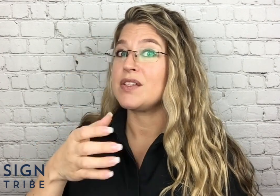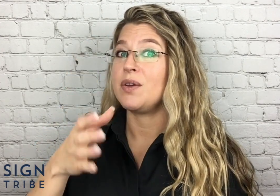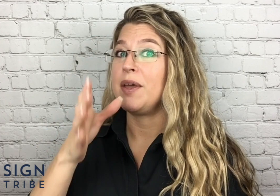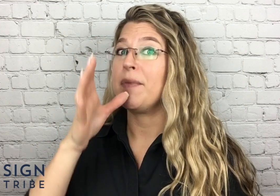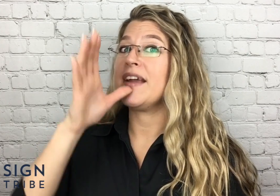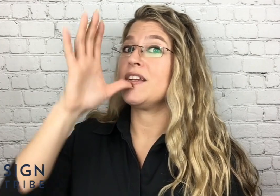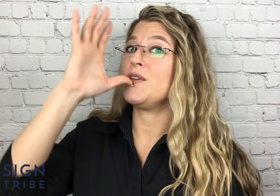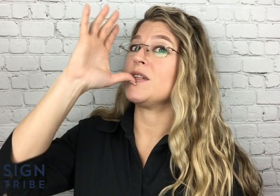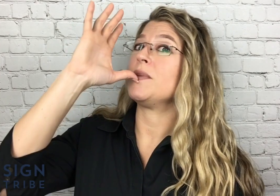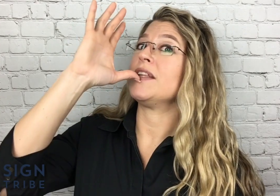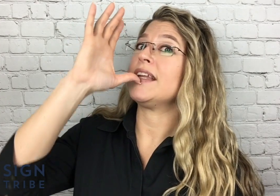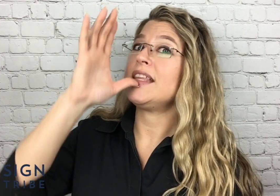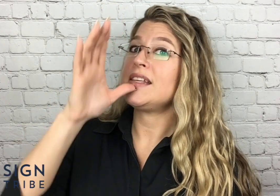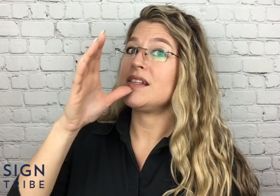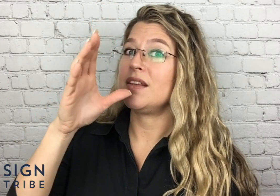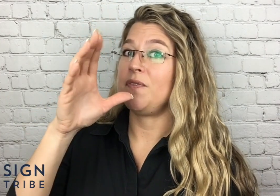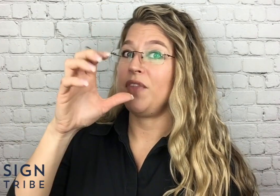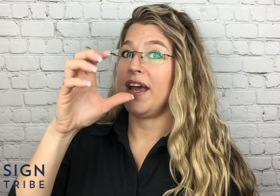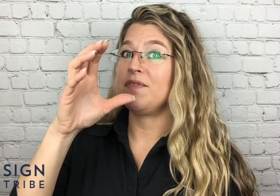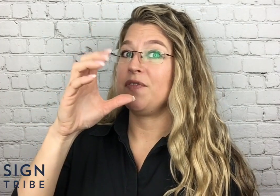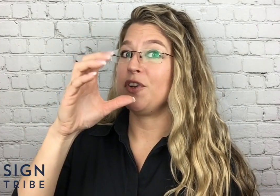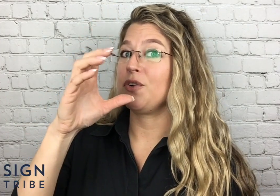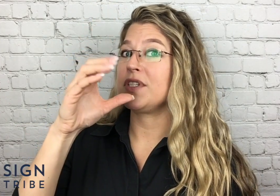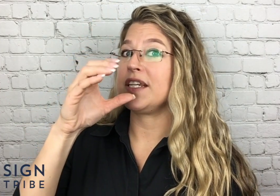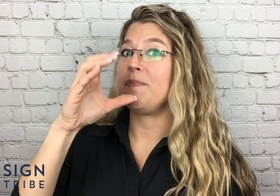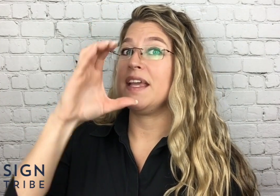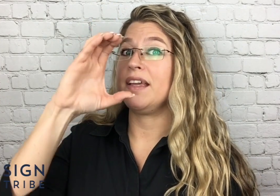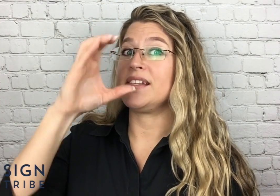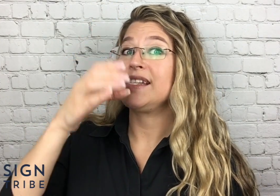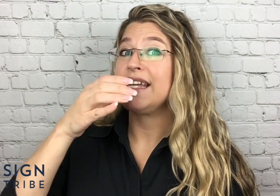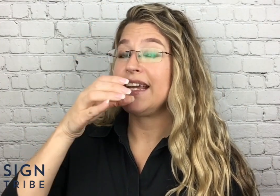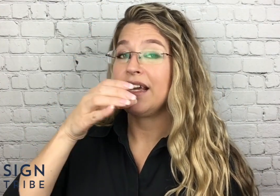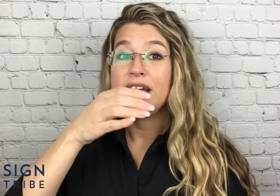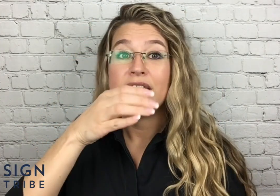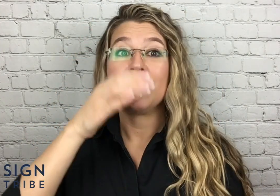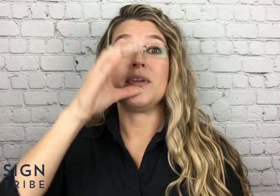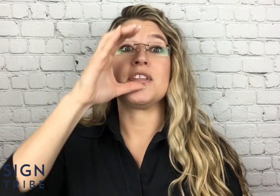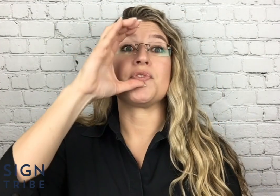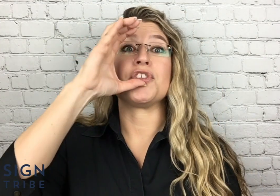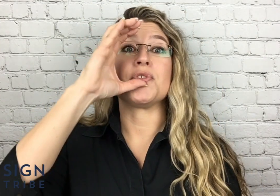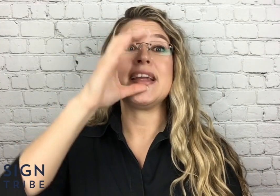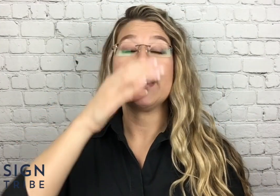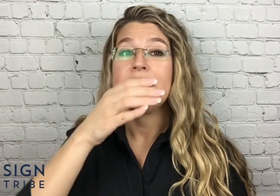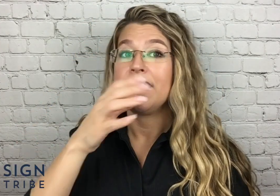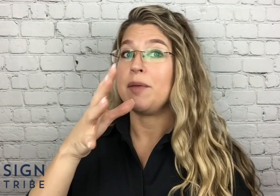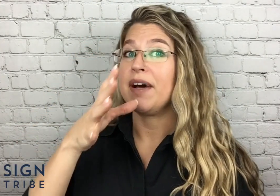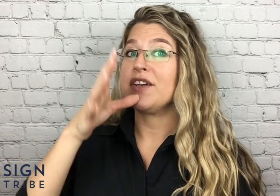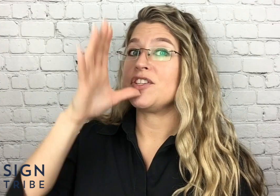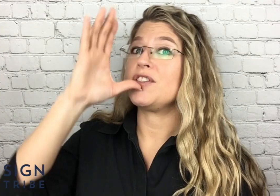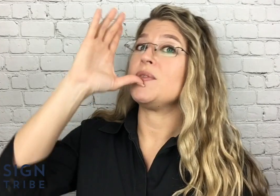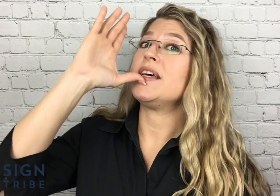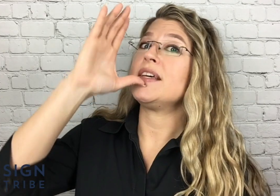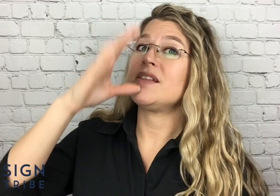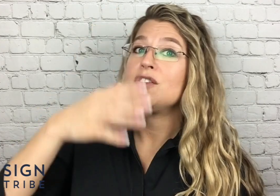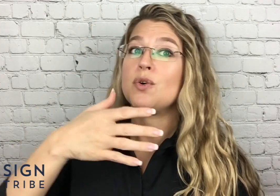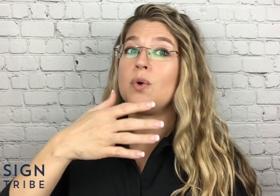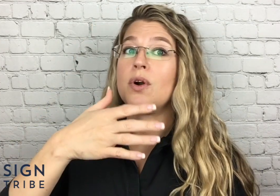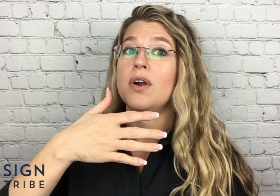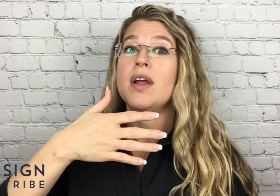they might do something like this. If they have difficulty making a C, doing this for drink, they might just do this, or